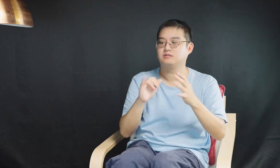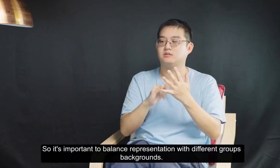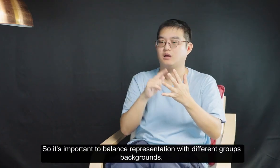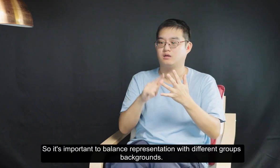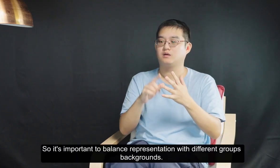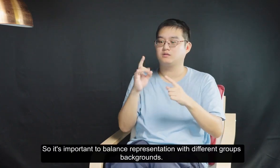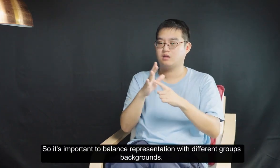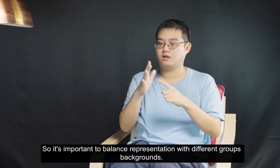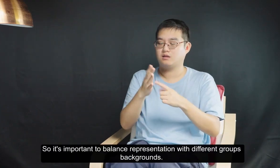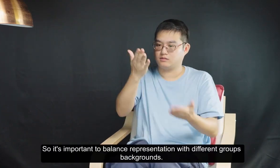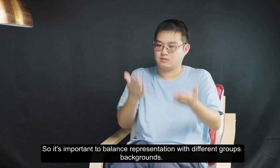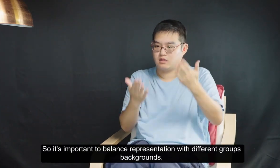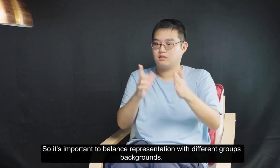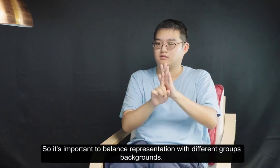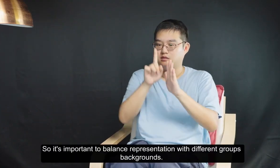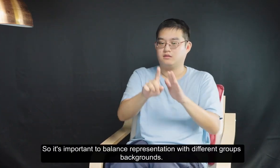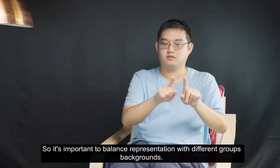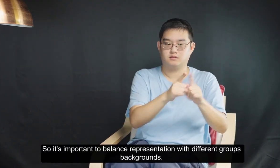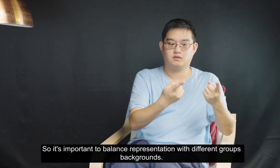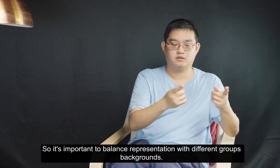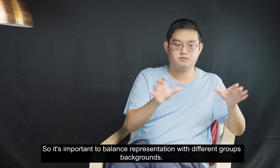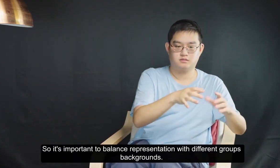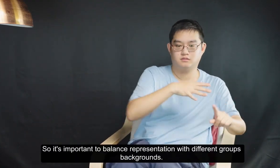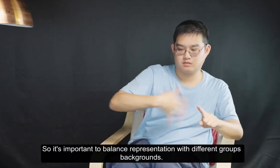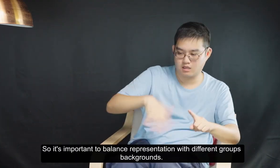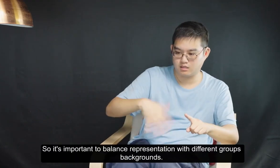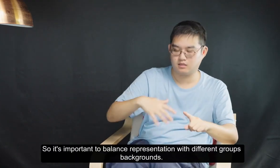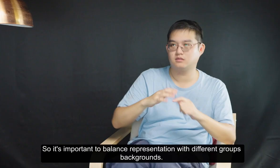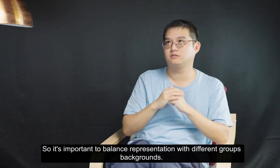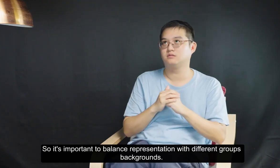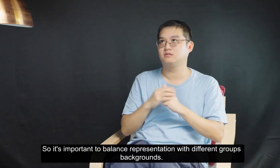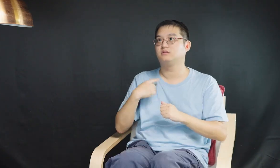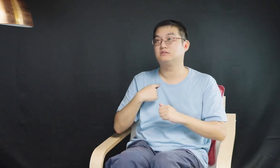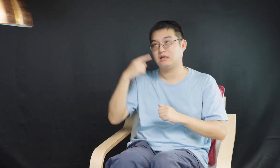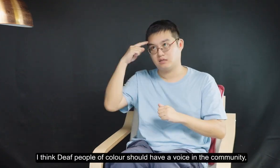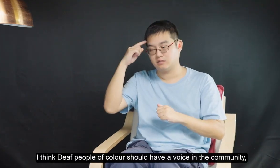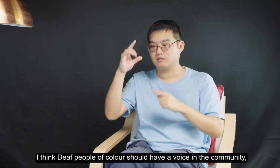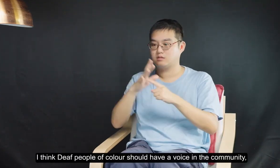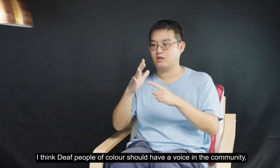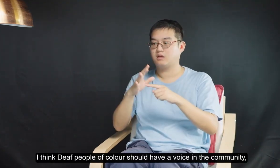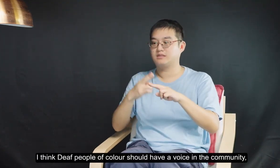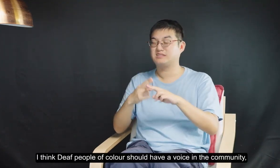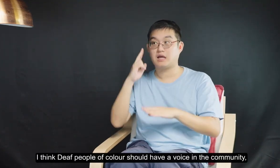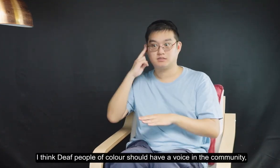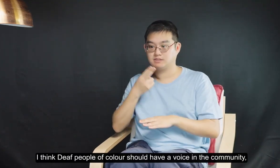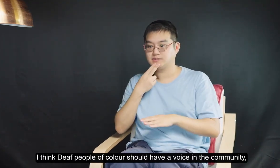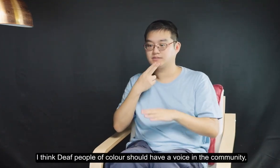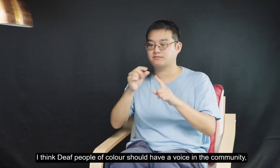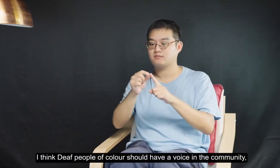So it's important to balance representation with different groups' backgrounds. I think deaf people of colour should have a